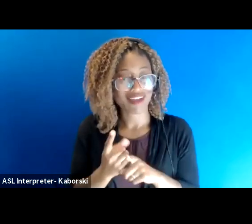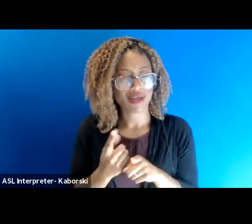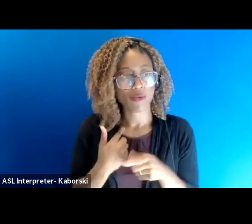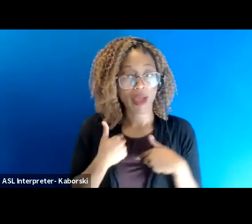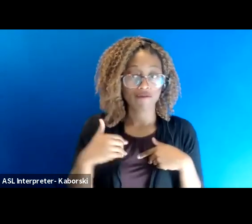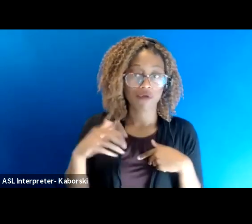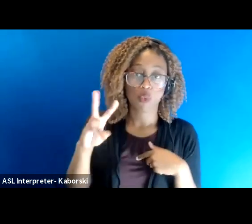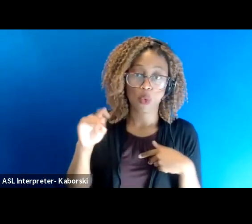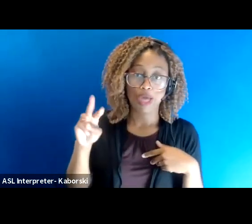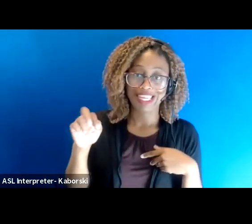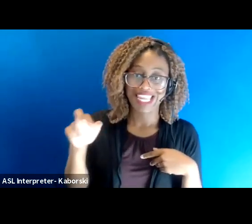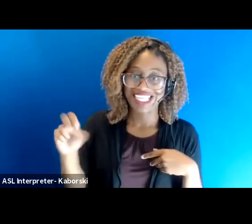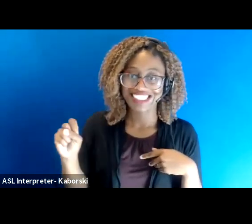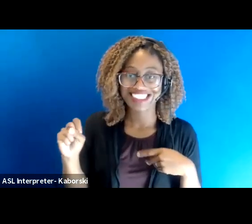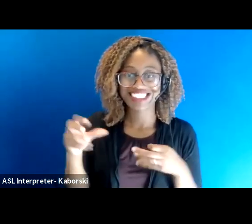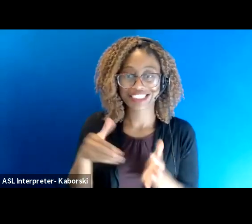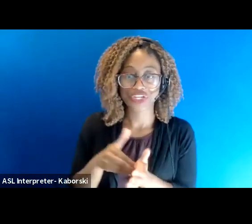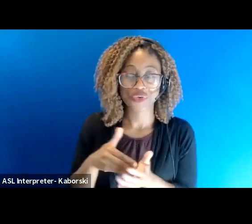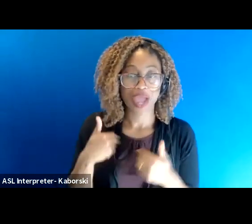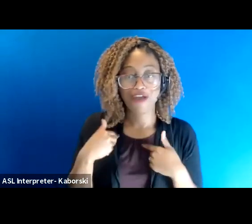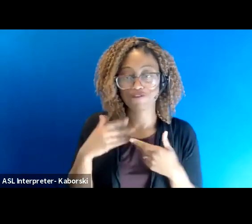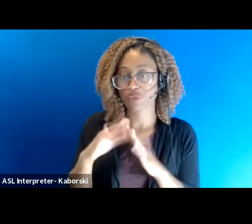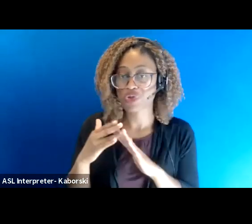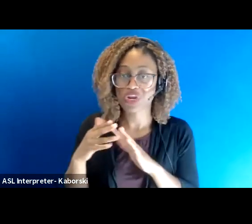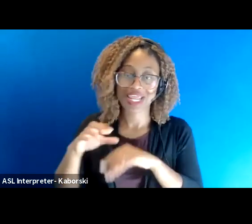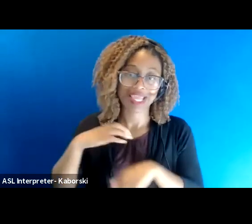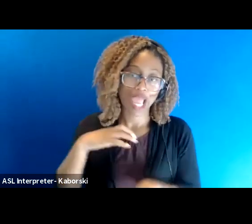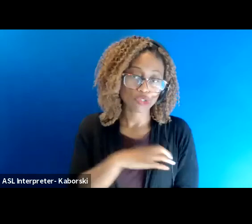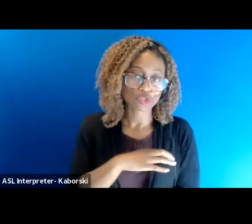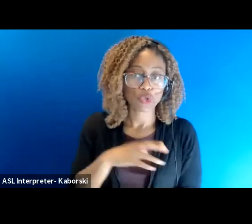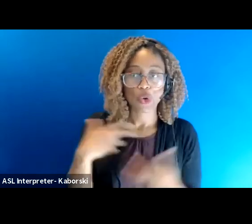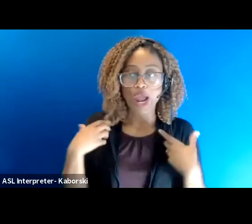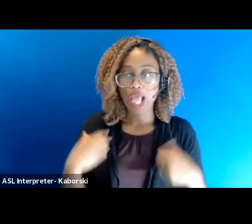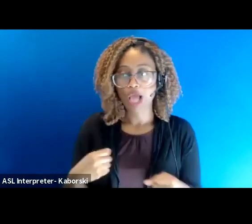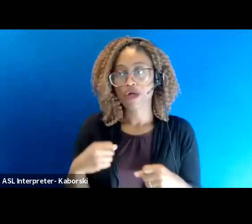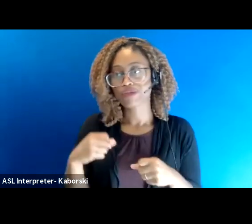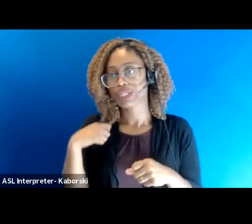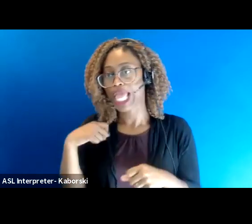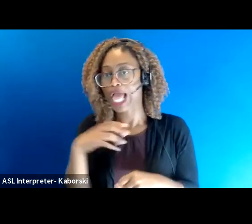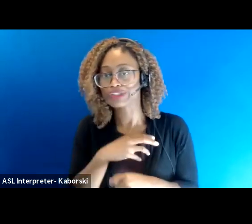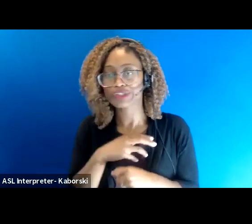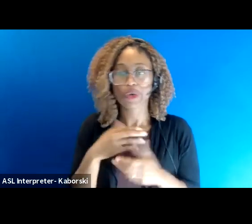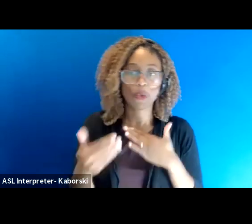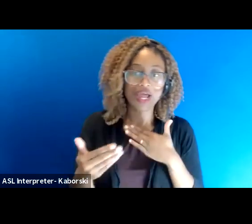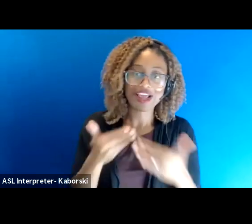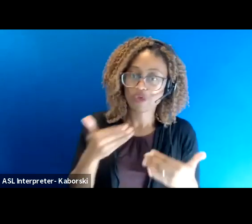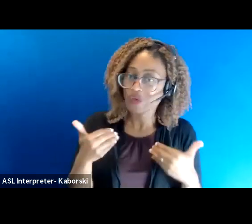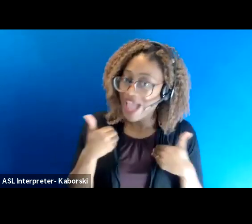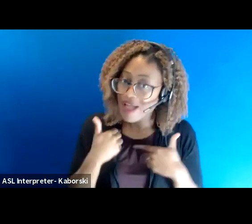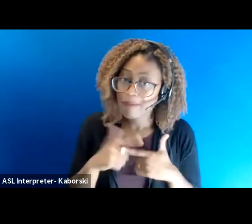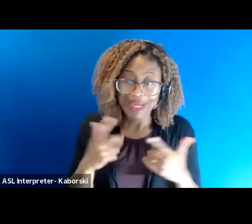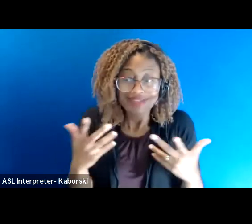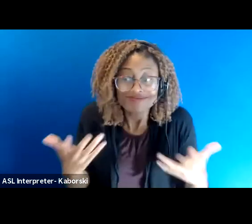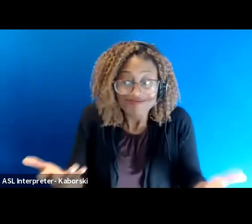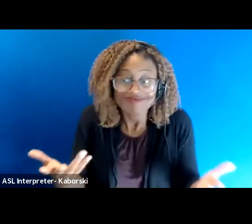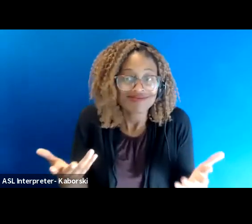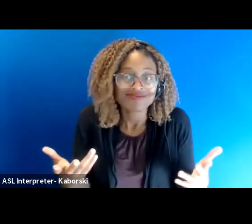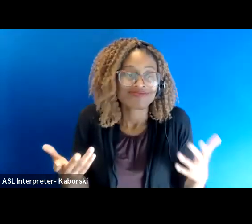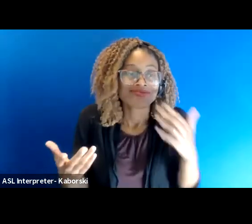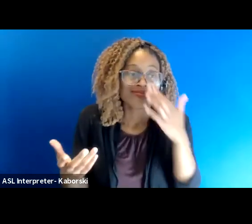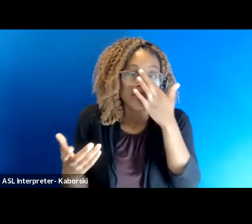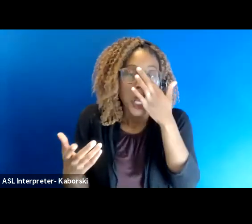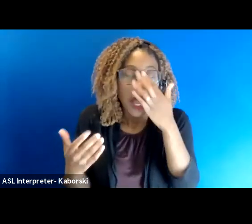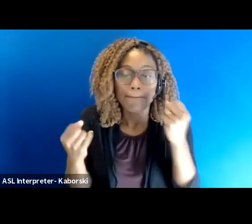wellness center, or we may have a community council or health council, or whatever it is that we have, how many of